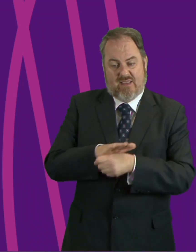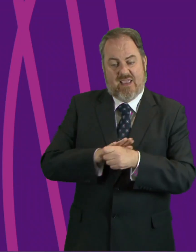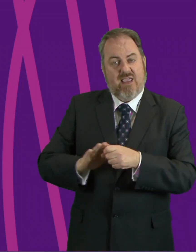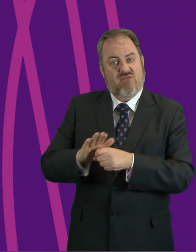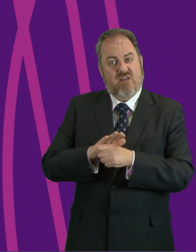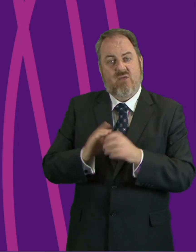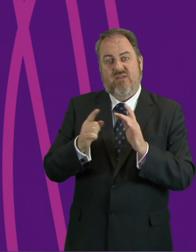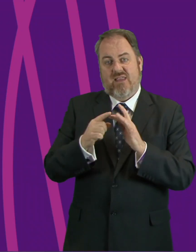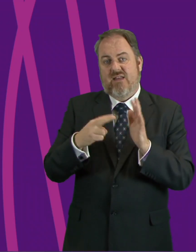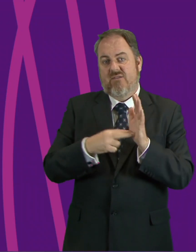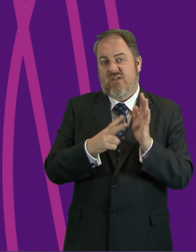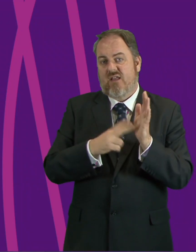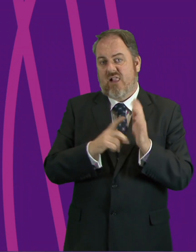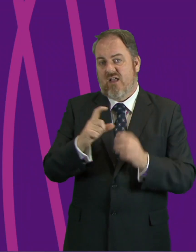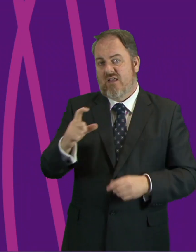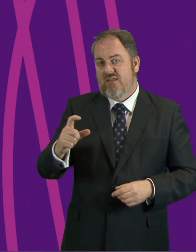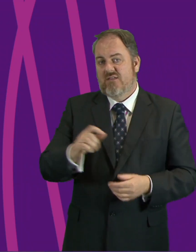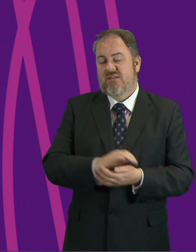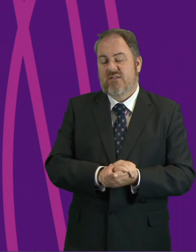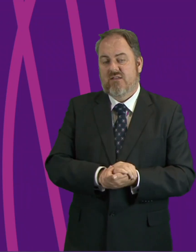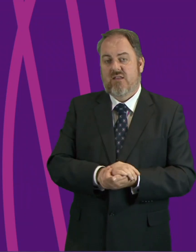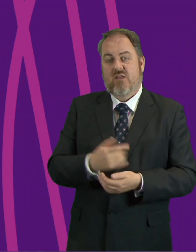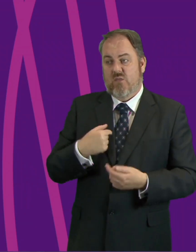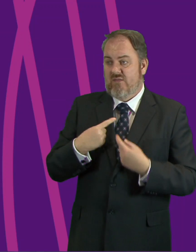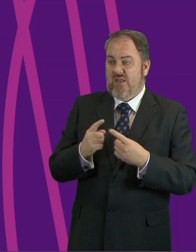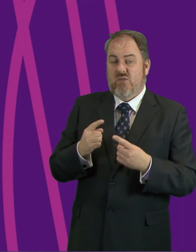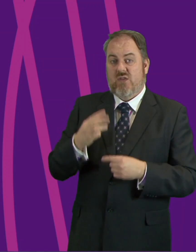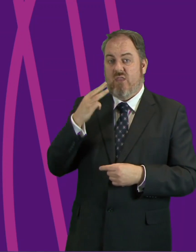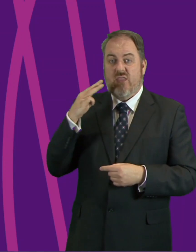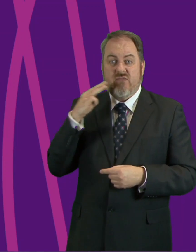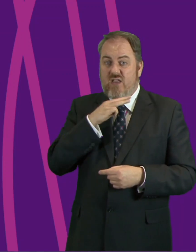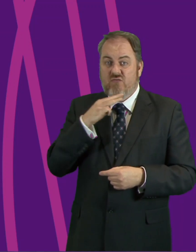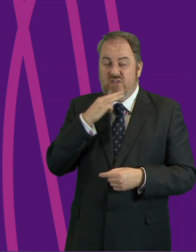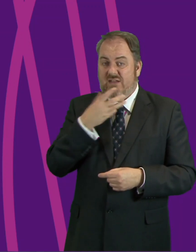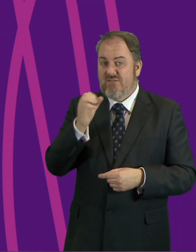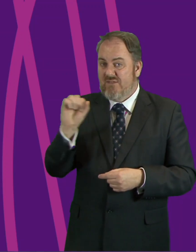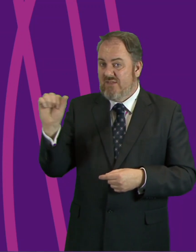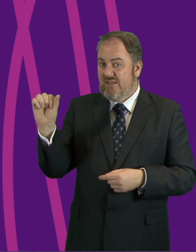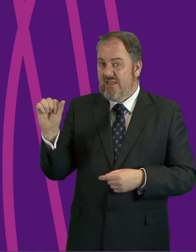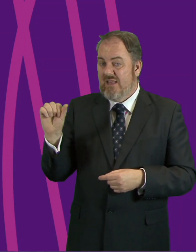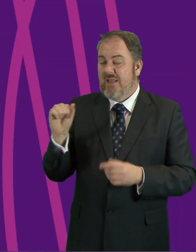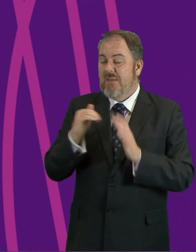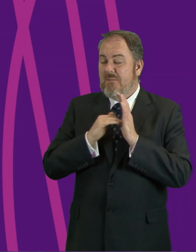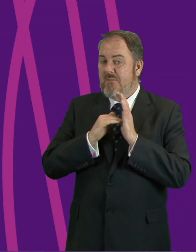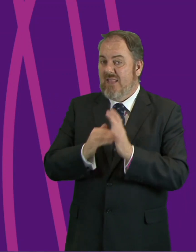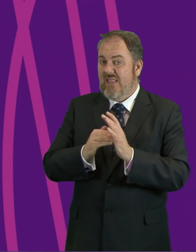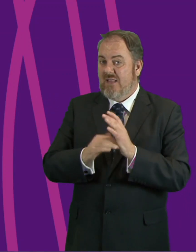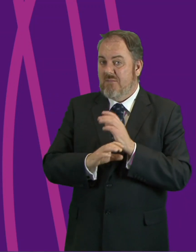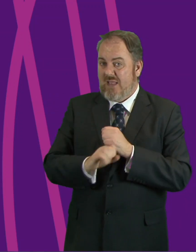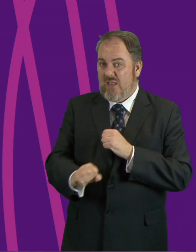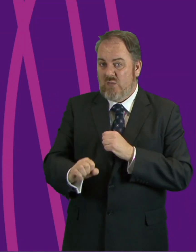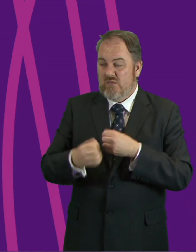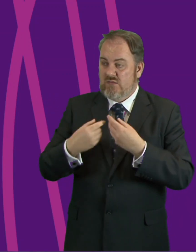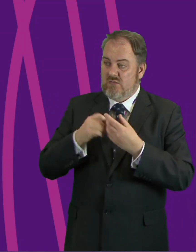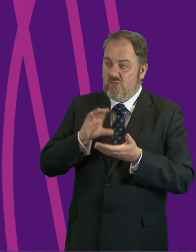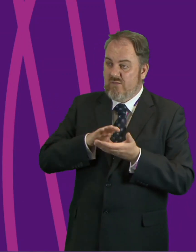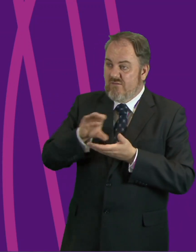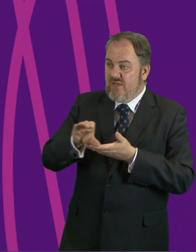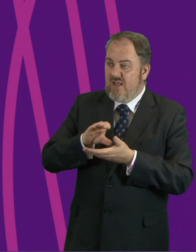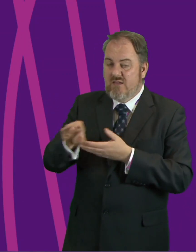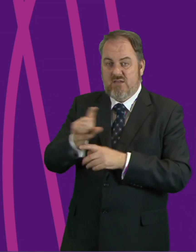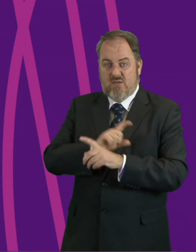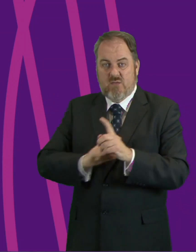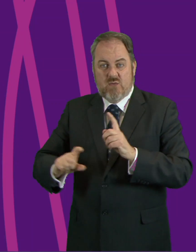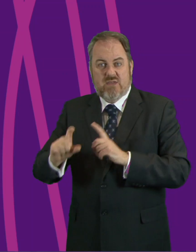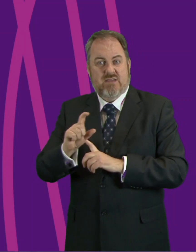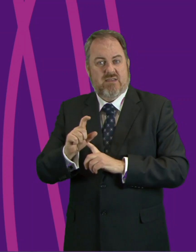of this outbreak, we announced £350 million of funding to support communities where that was needed, and have